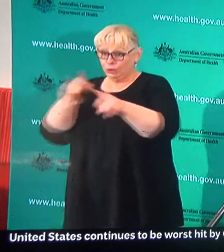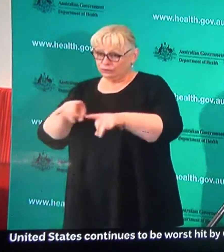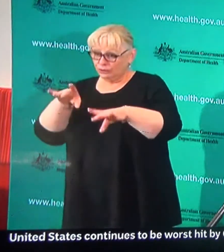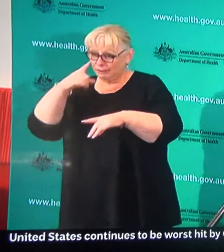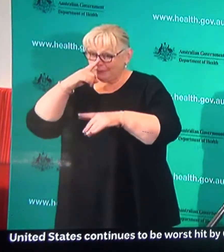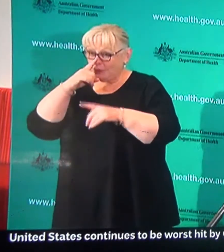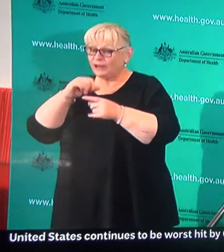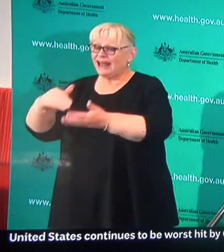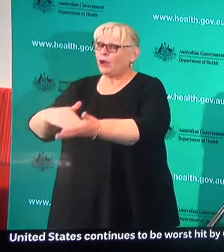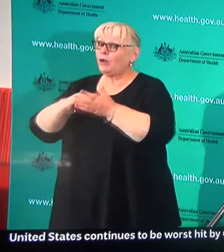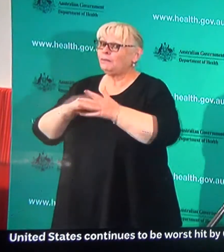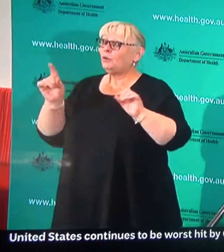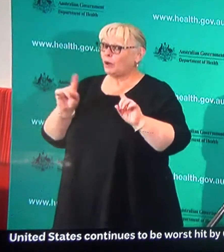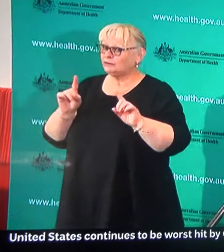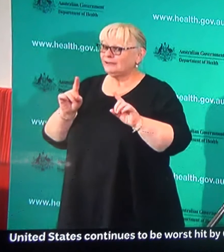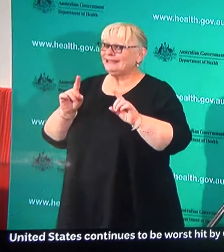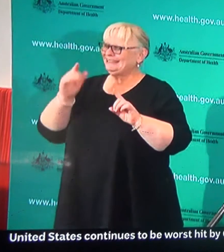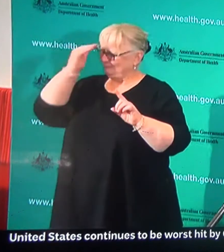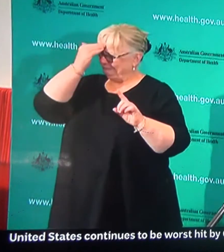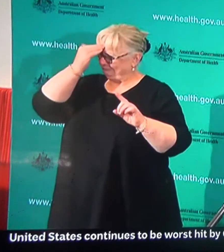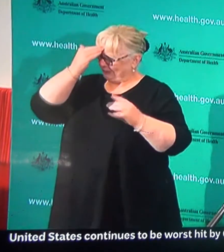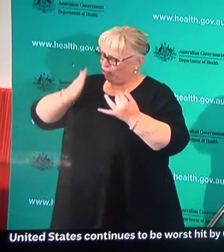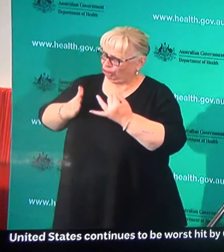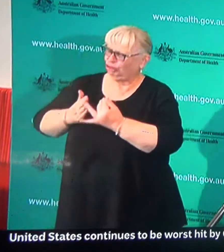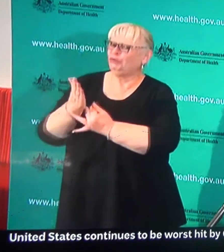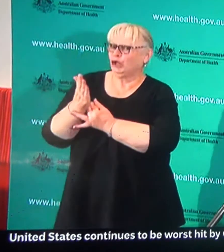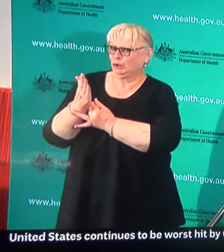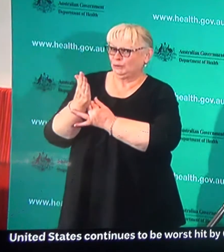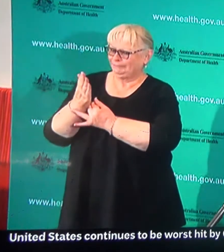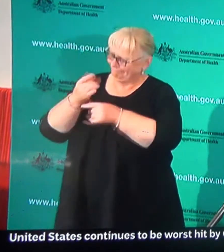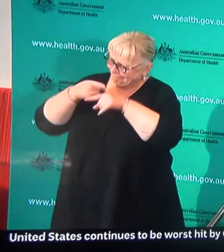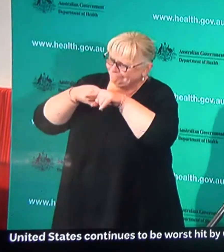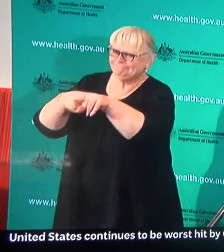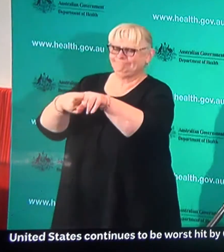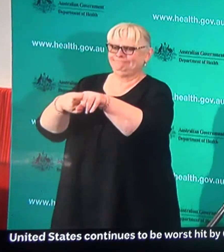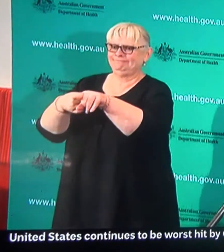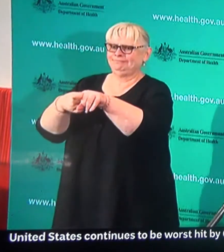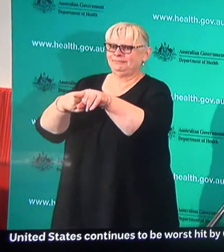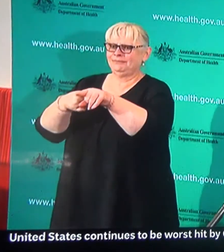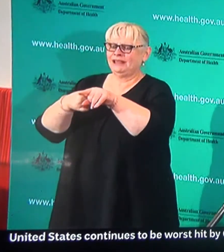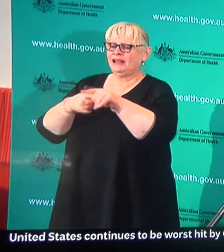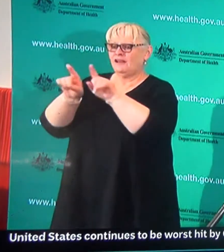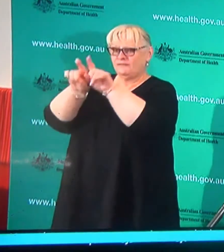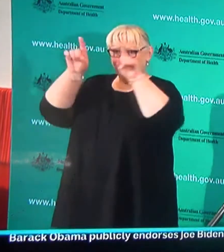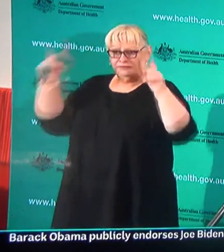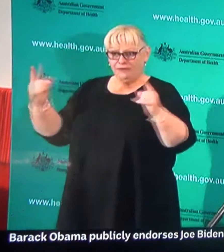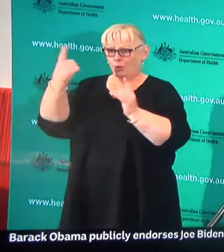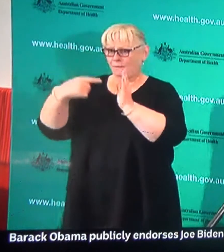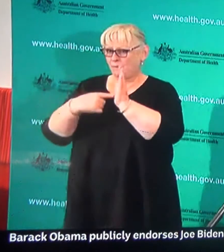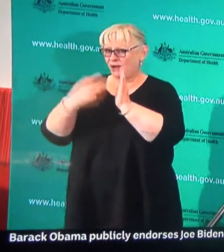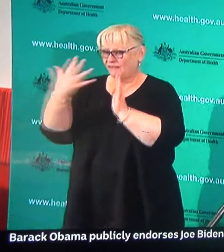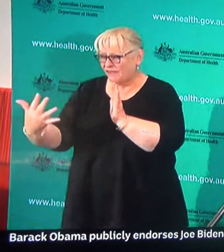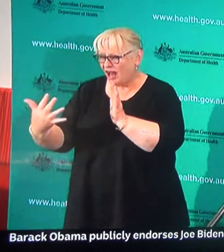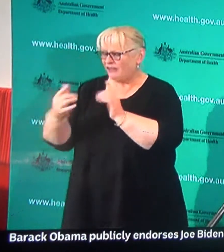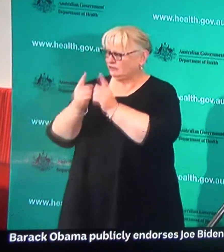that challenge is to actually stick with us, stick to the physical distancing restrictions that we've